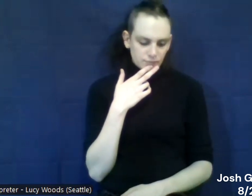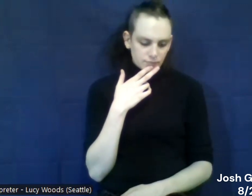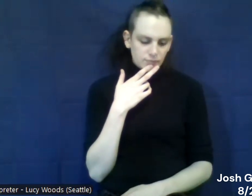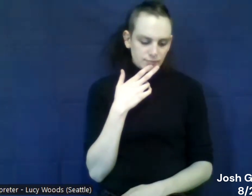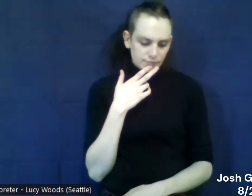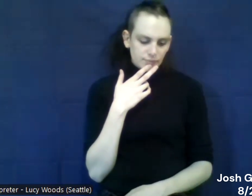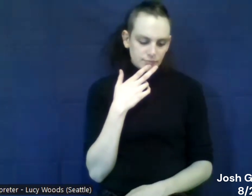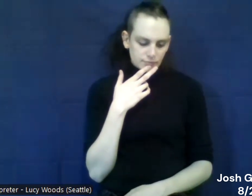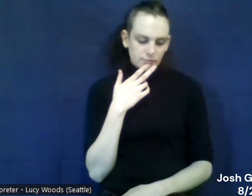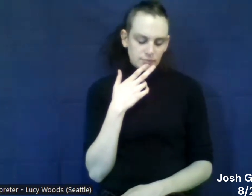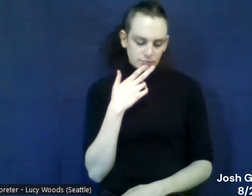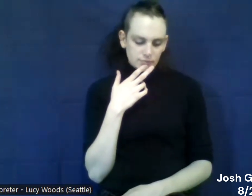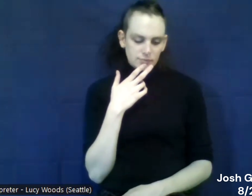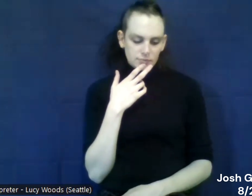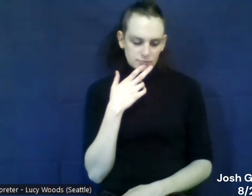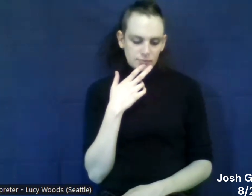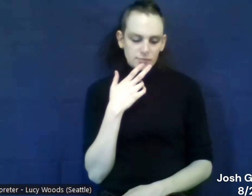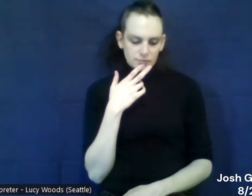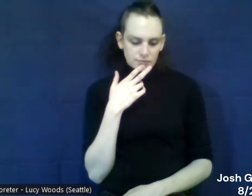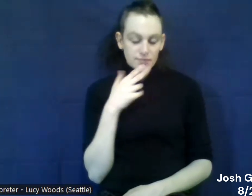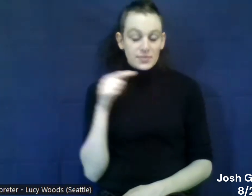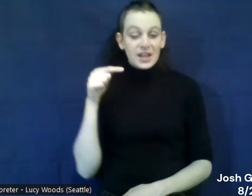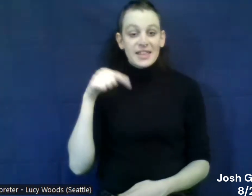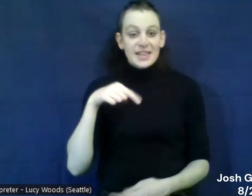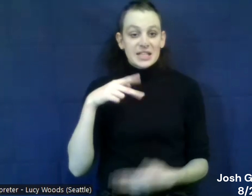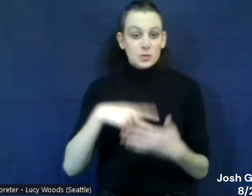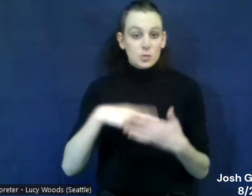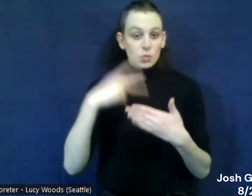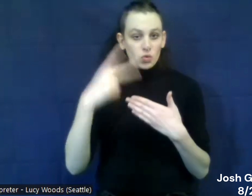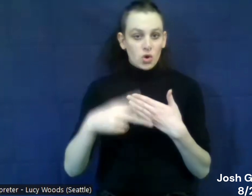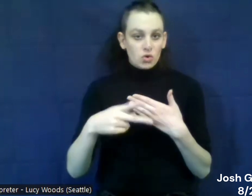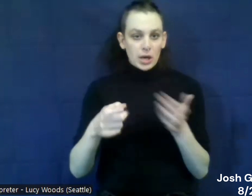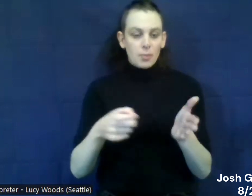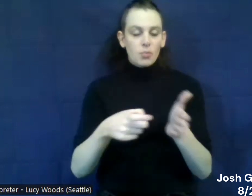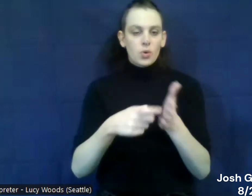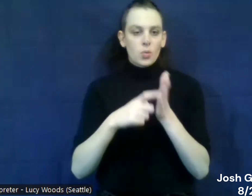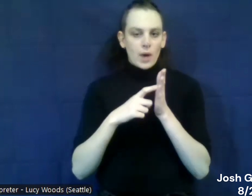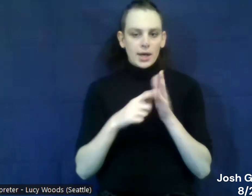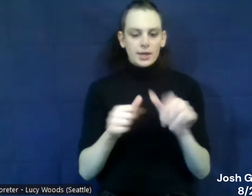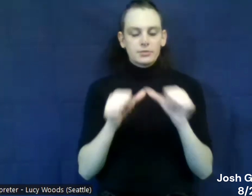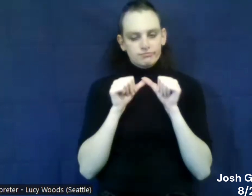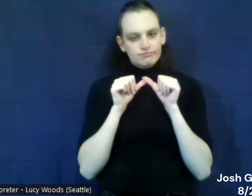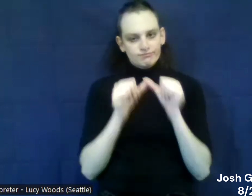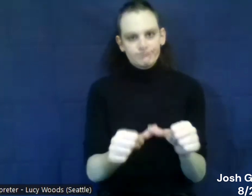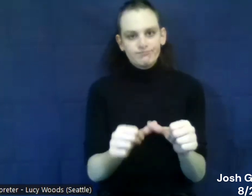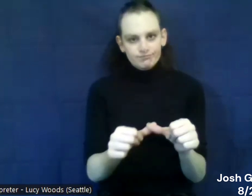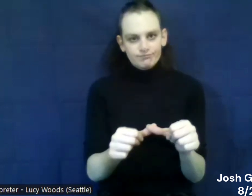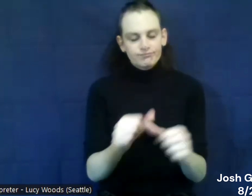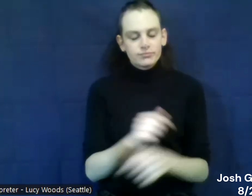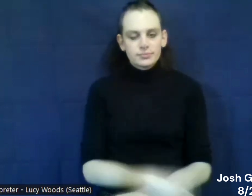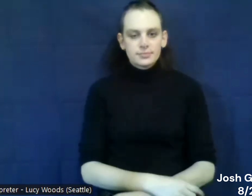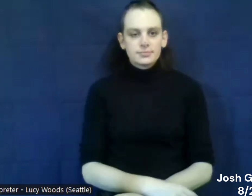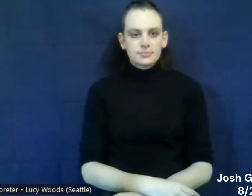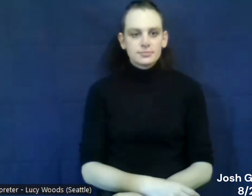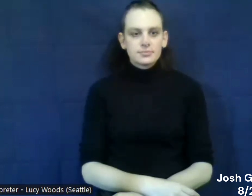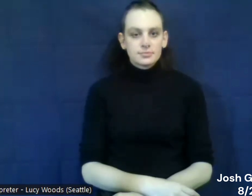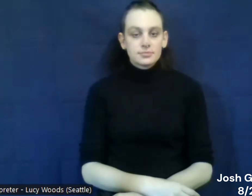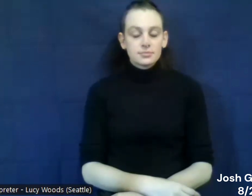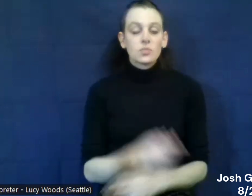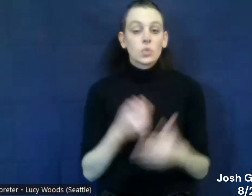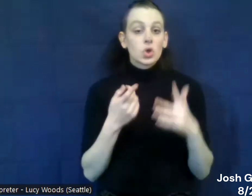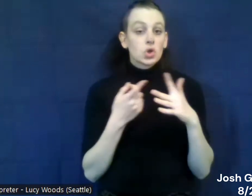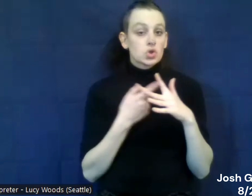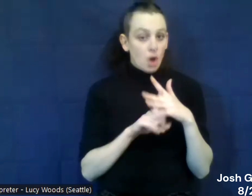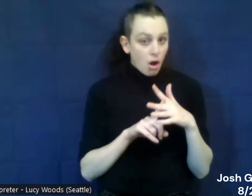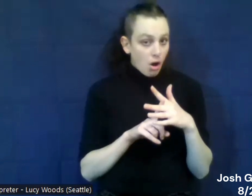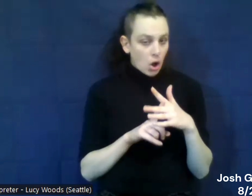um, this program requires constant work, and it starts out I think being very